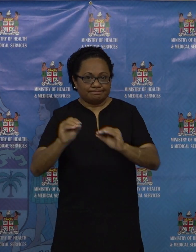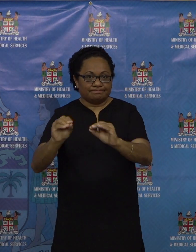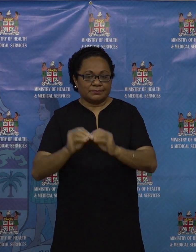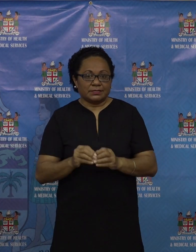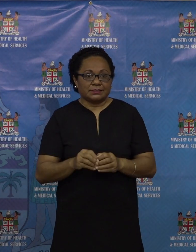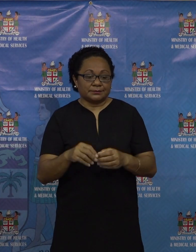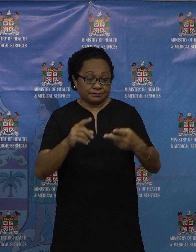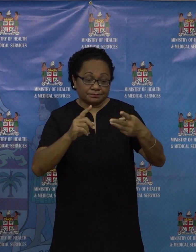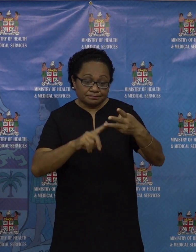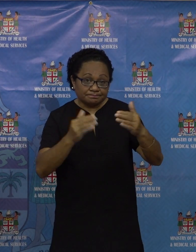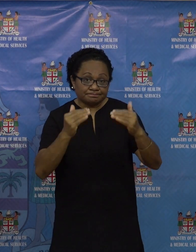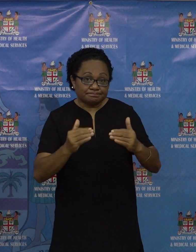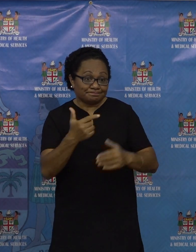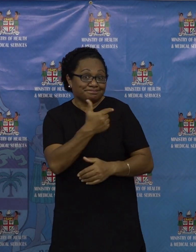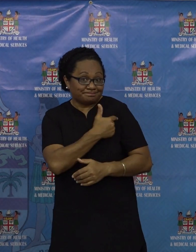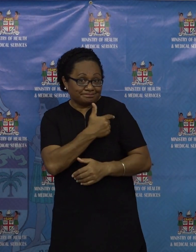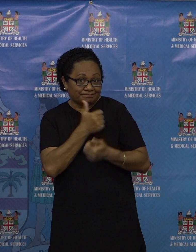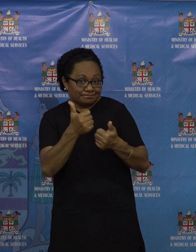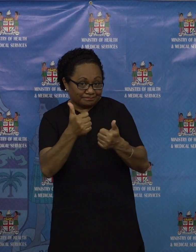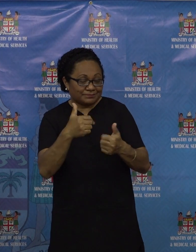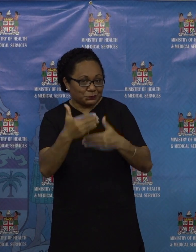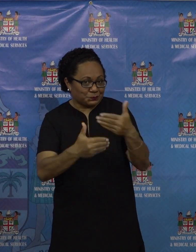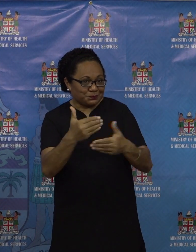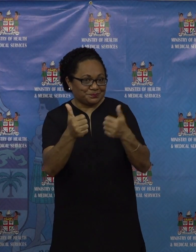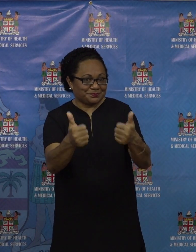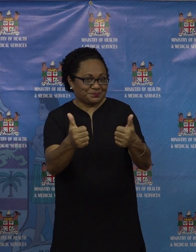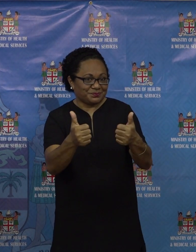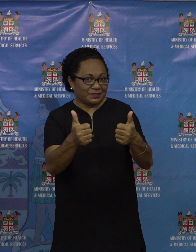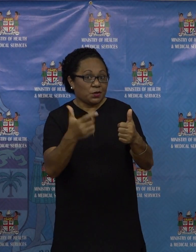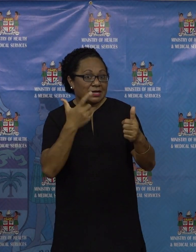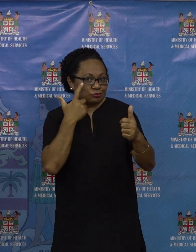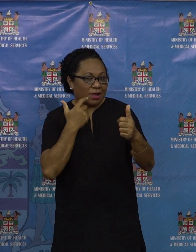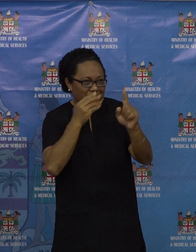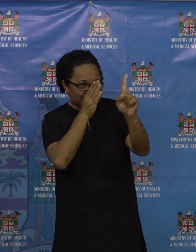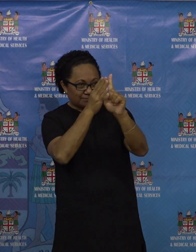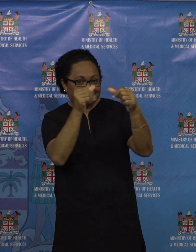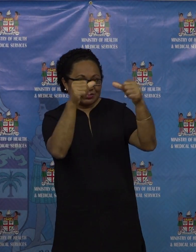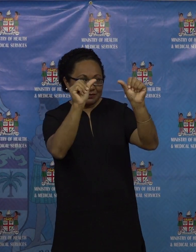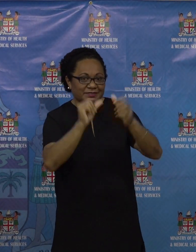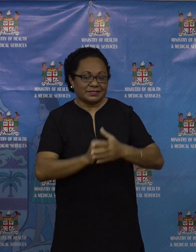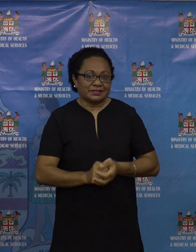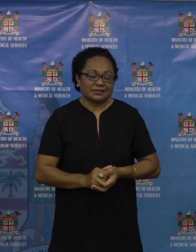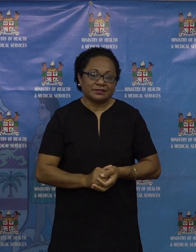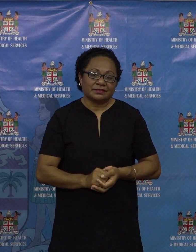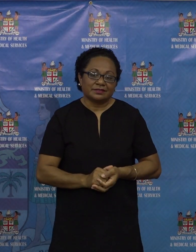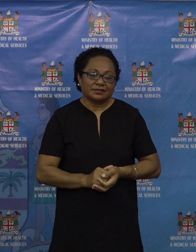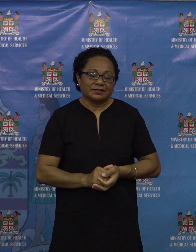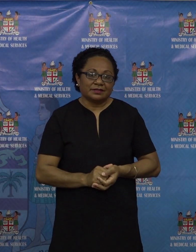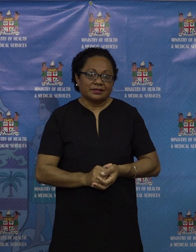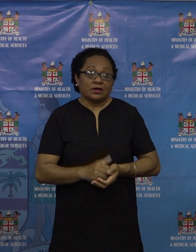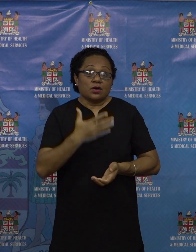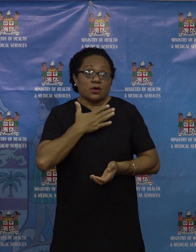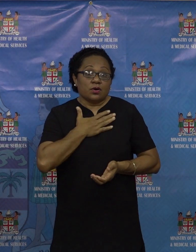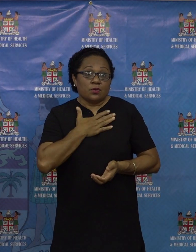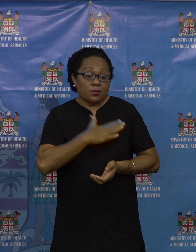campaign remains on course to meet the targets we've set to not only vaccinate